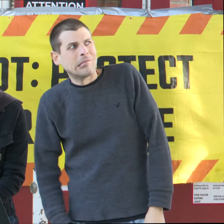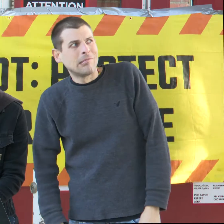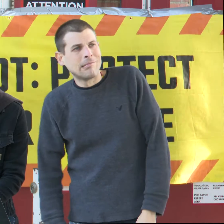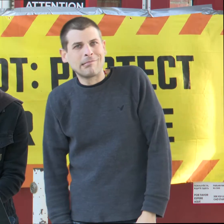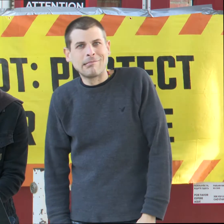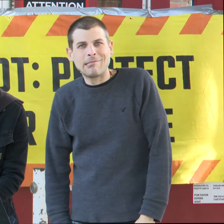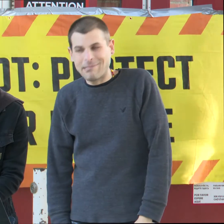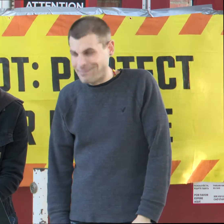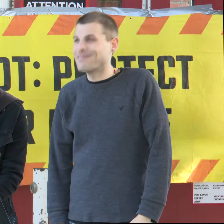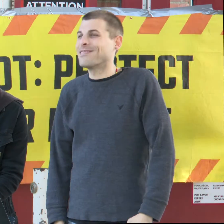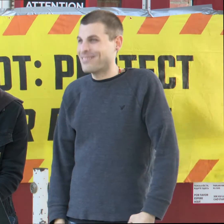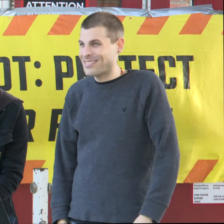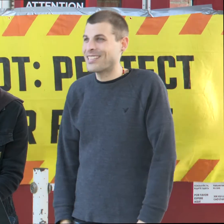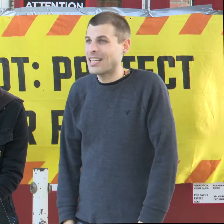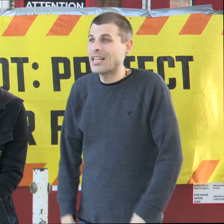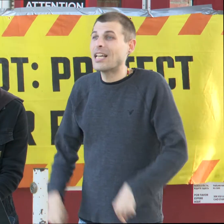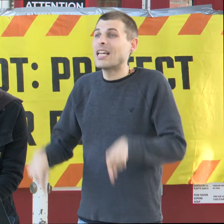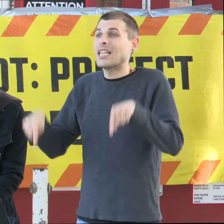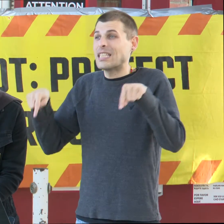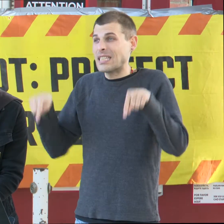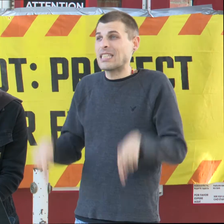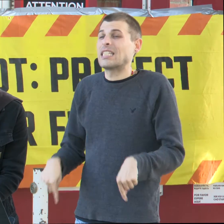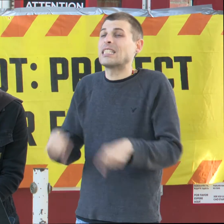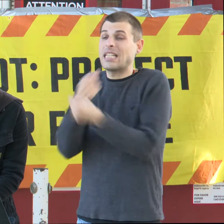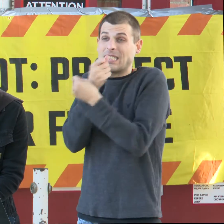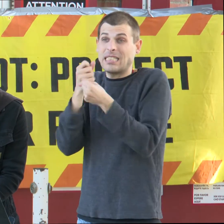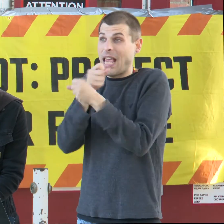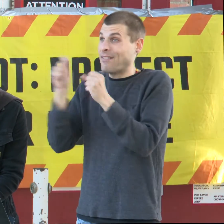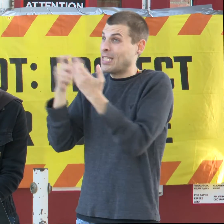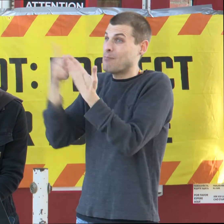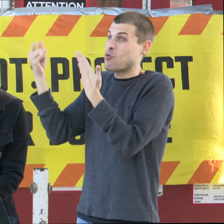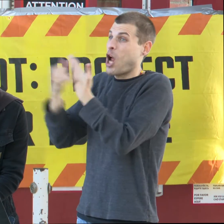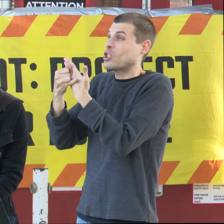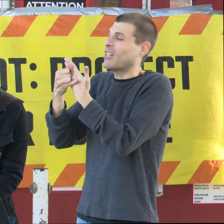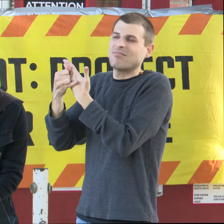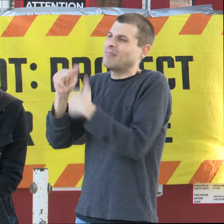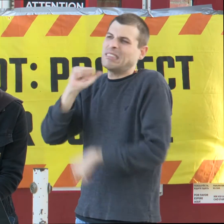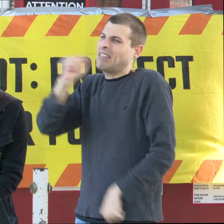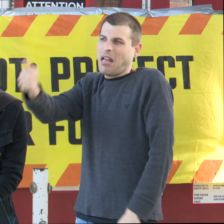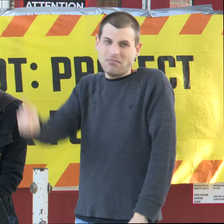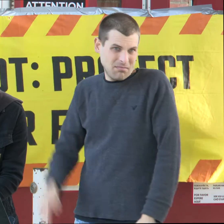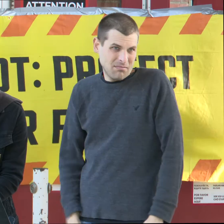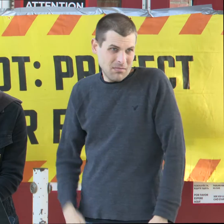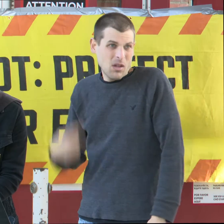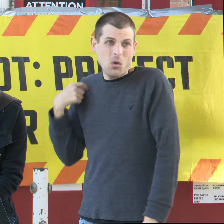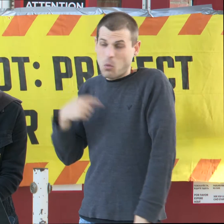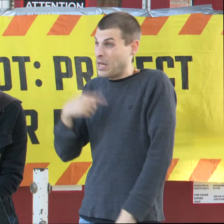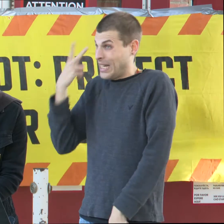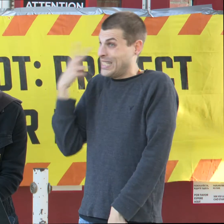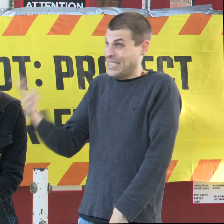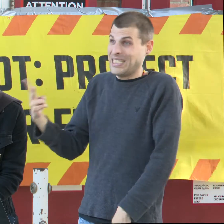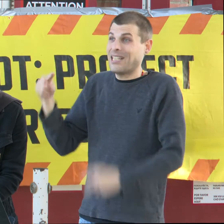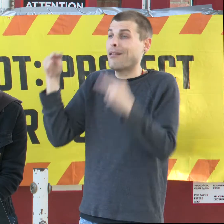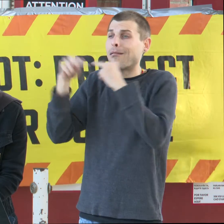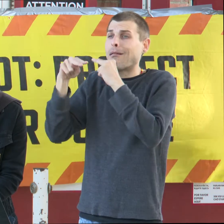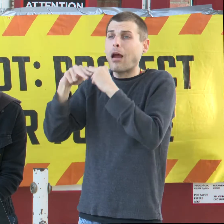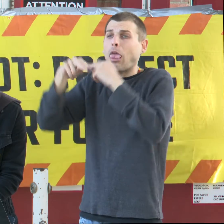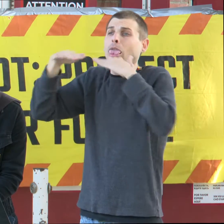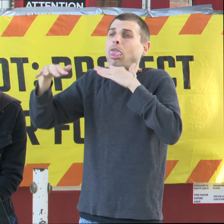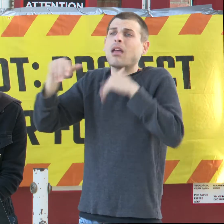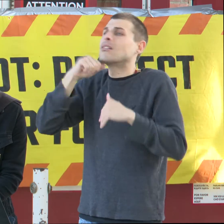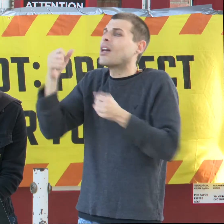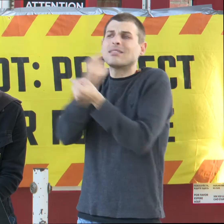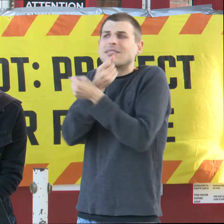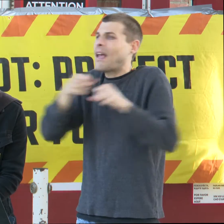This has been touted as a safety project. But let's be clear, this isn't. Even ODOT status shows this stretch of highway is fairly safe of